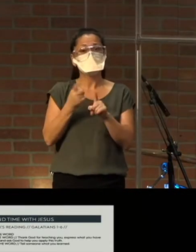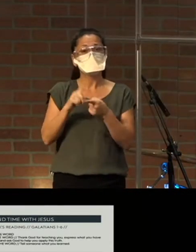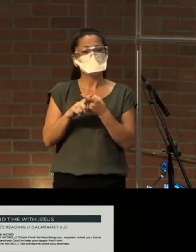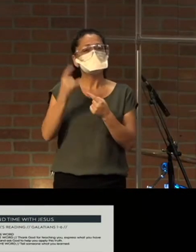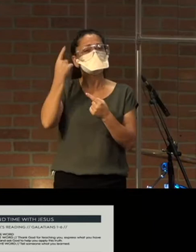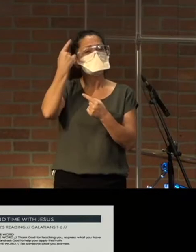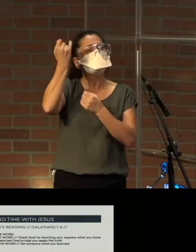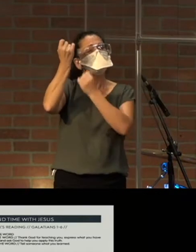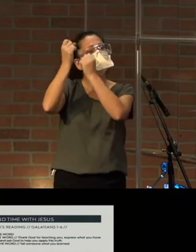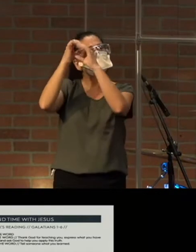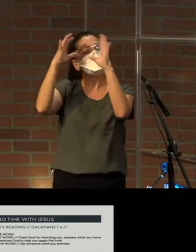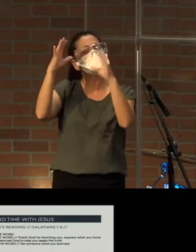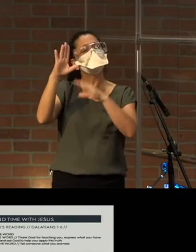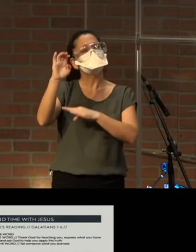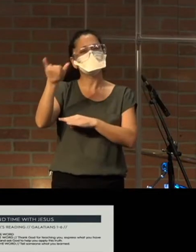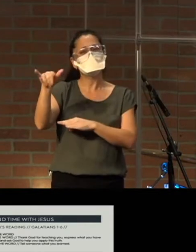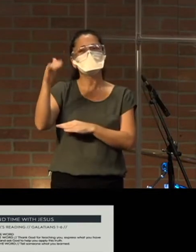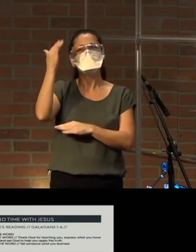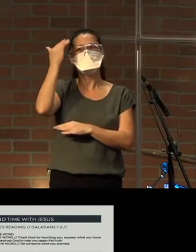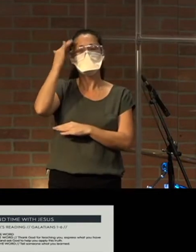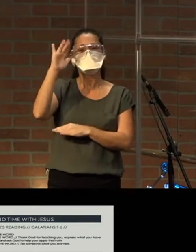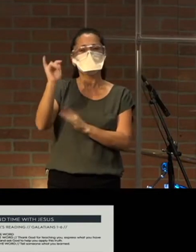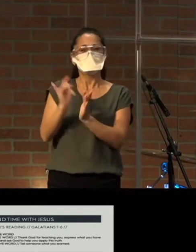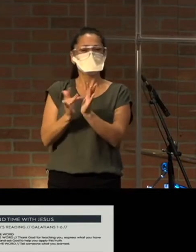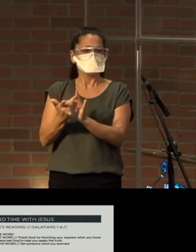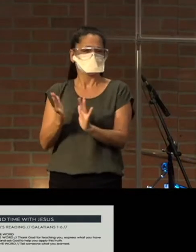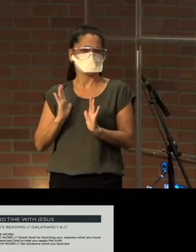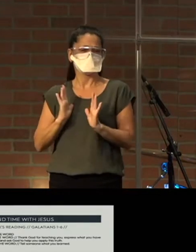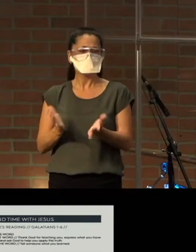Imagine being that known by Jesus.